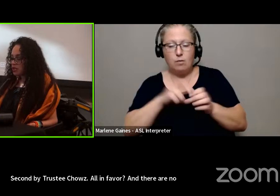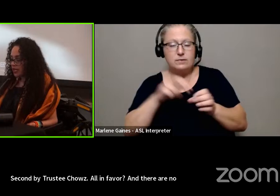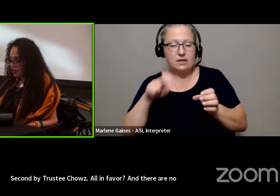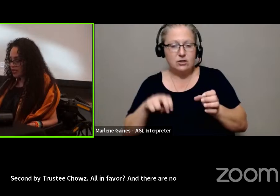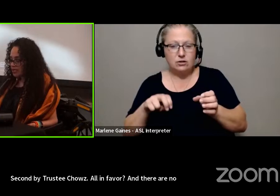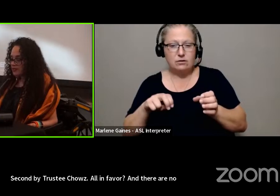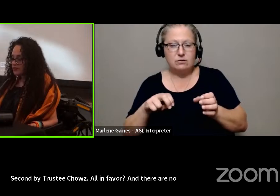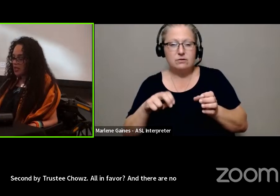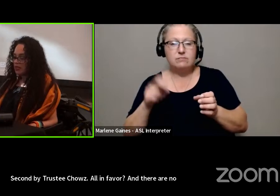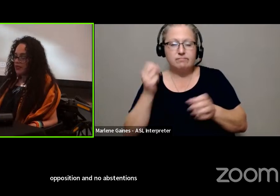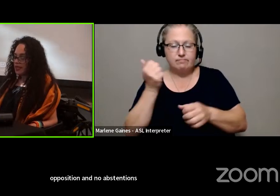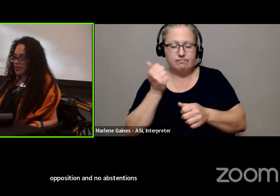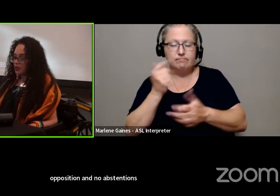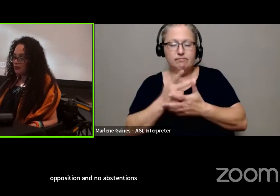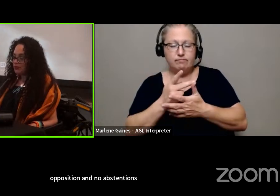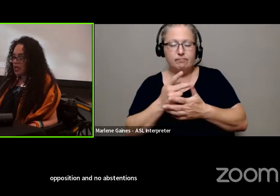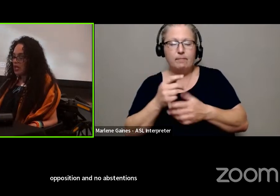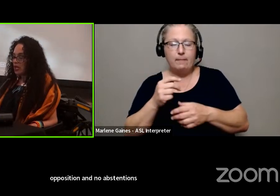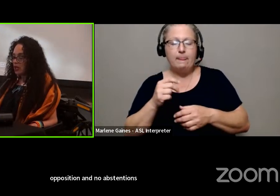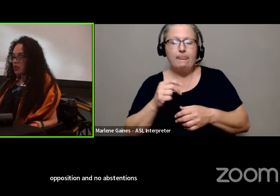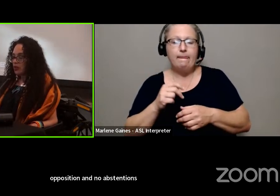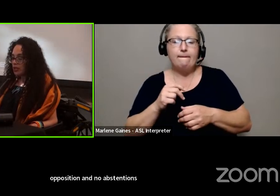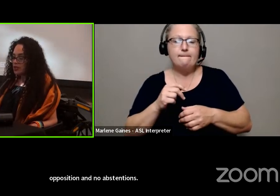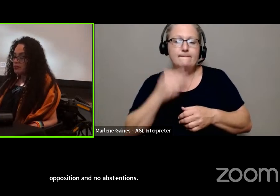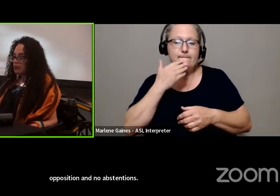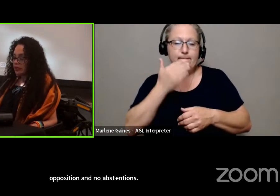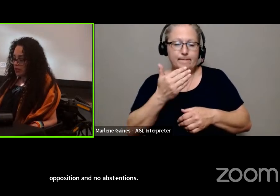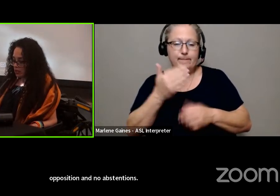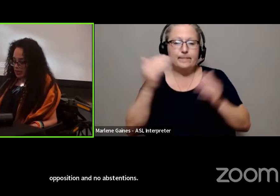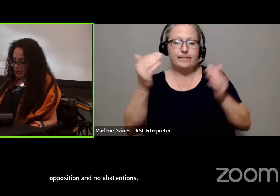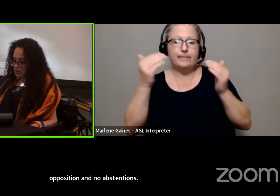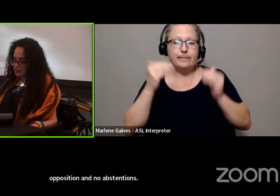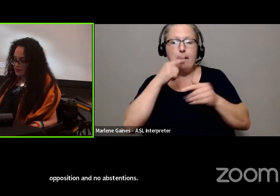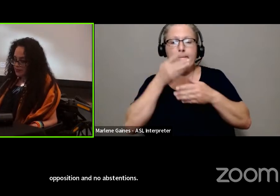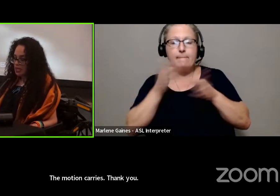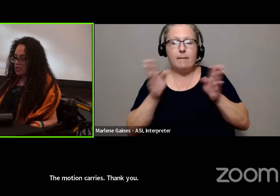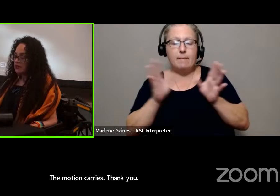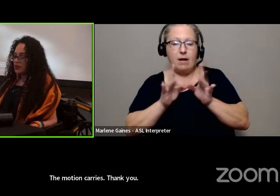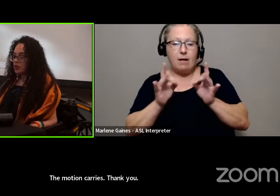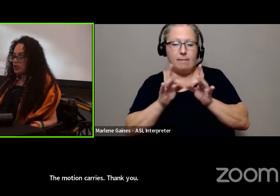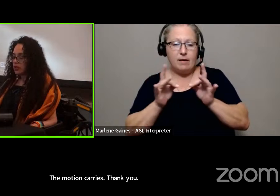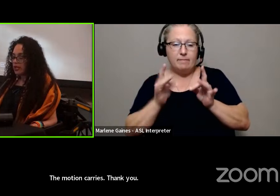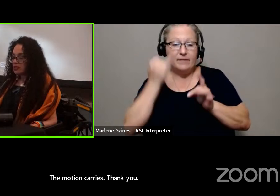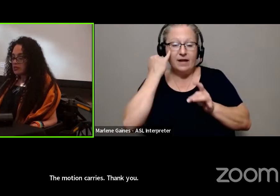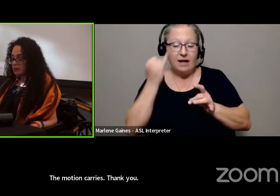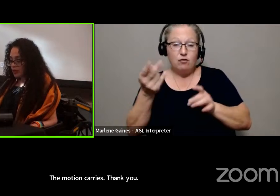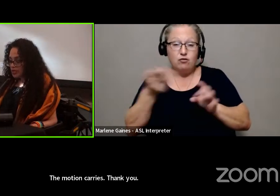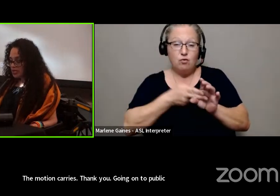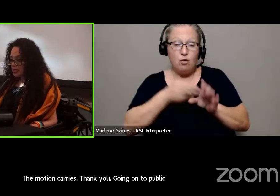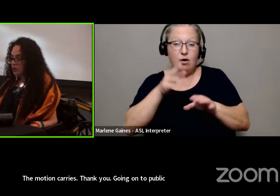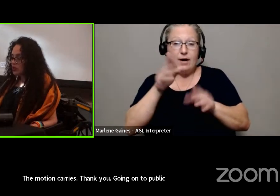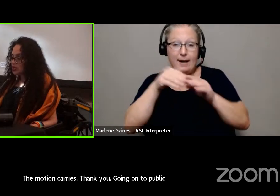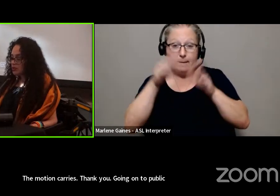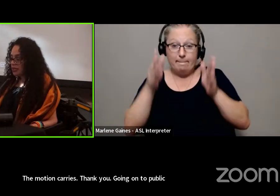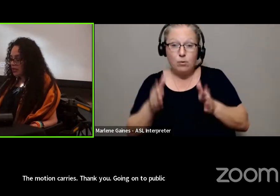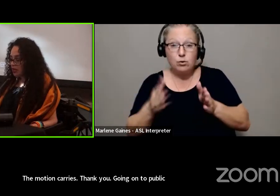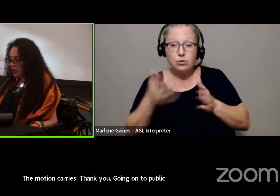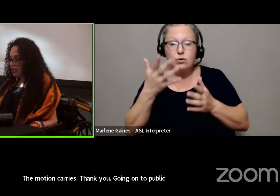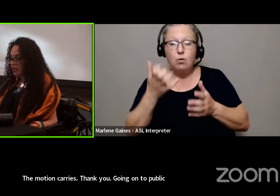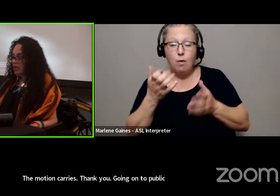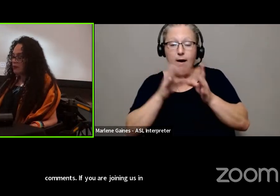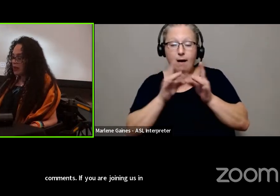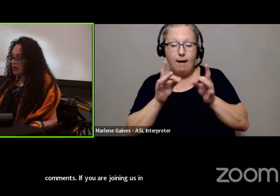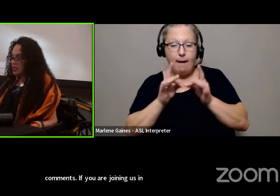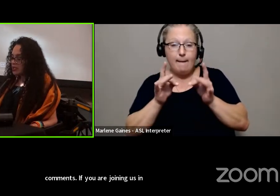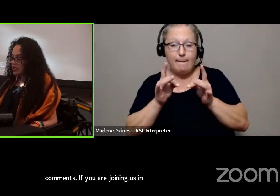The motion carries. Thank you. Going on to public comments. If you are joining us in person and wish to make a